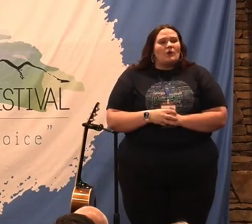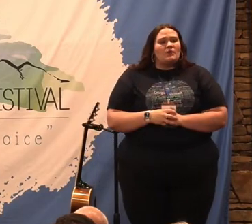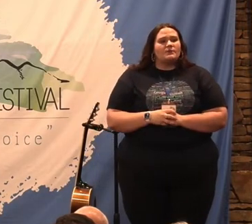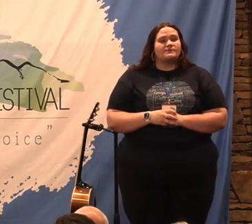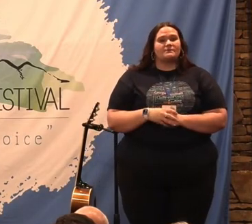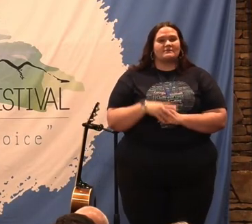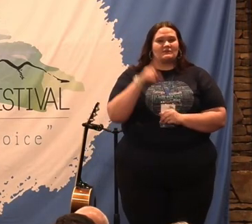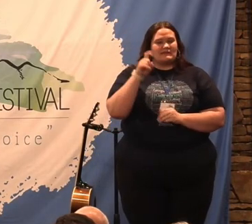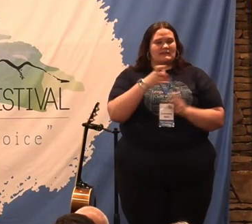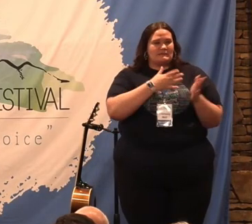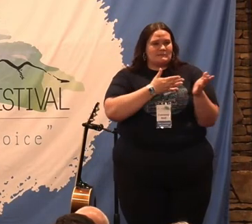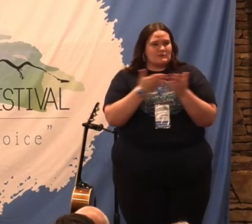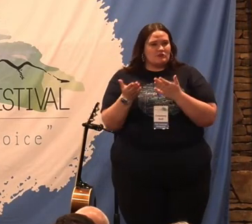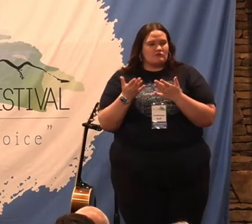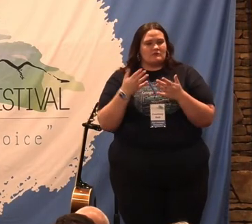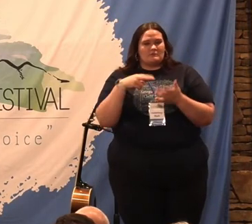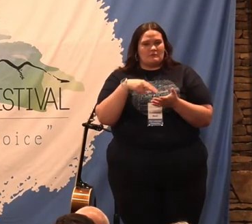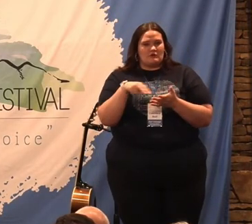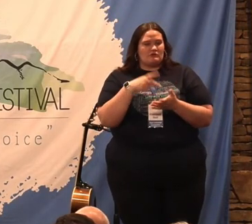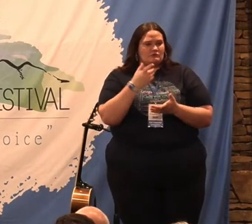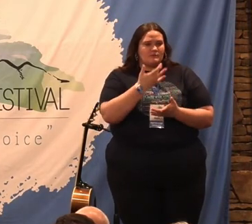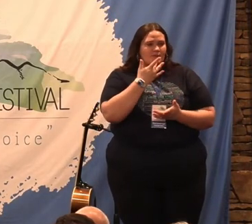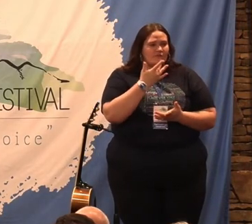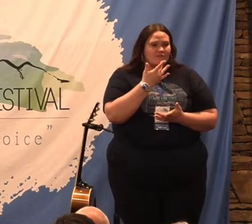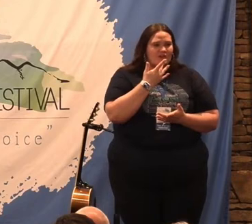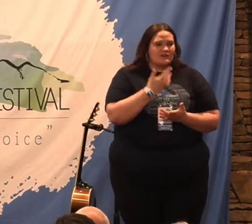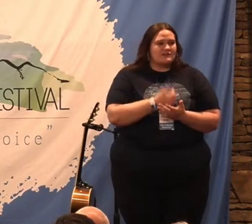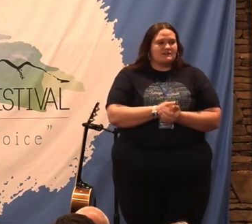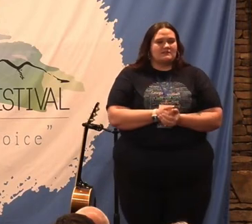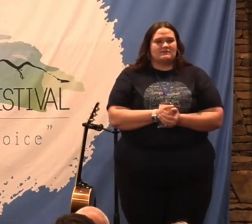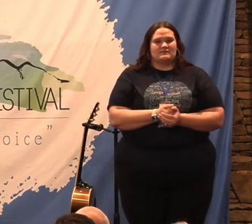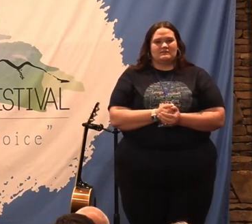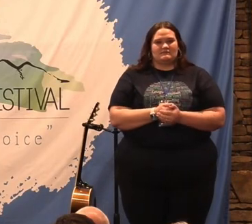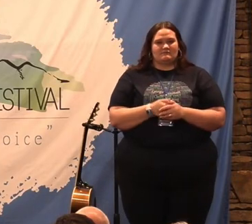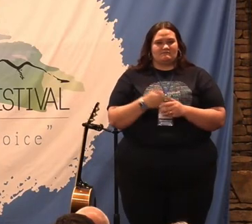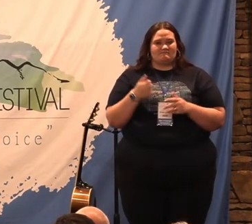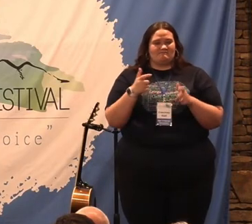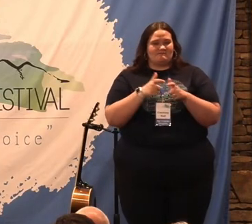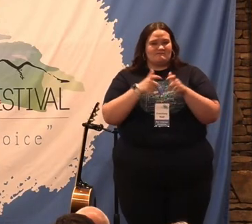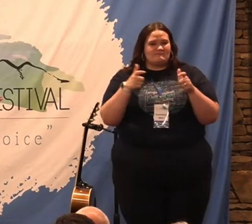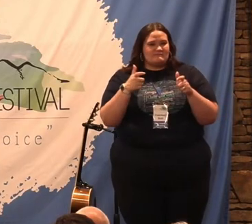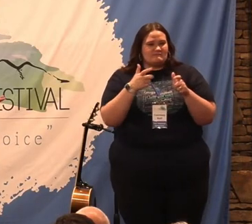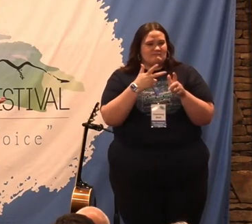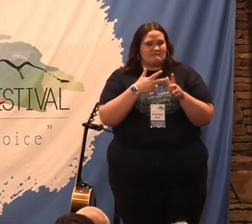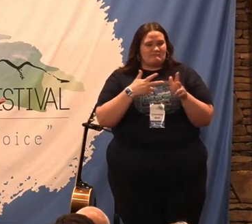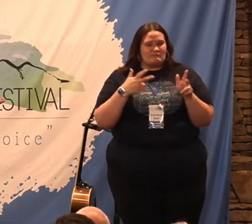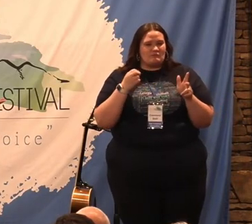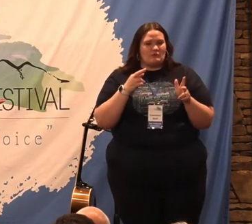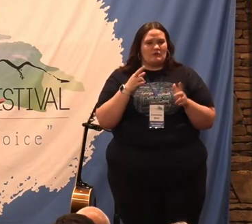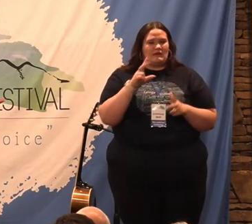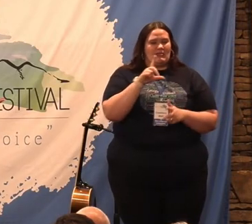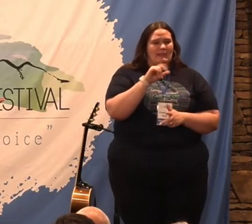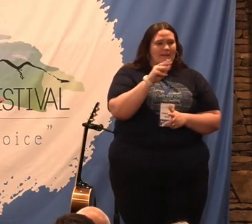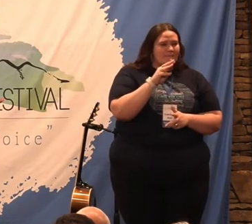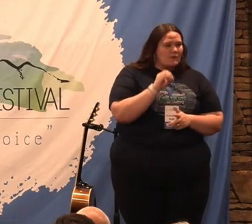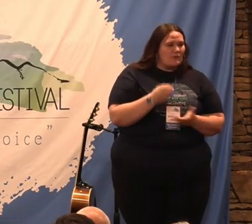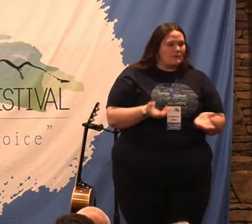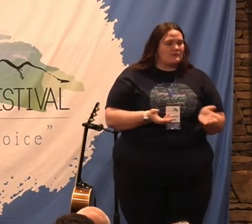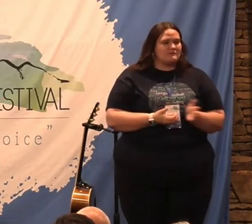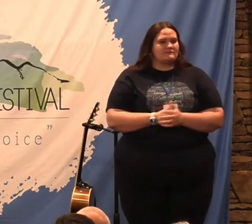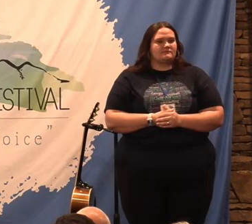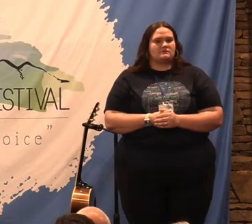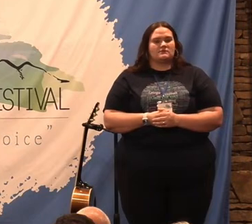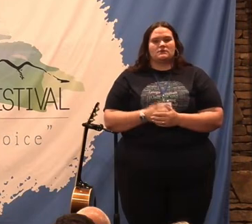you prefer a coach or a limo? What's wrong with a cab? Said Cinderella.